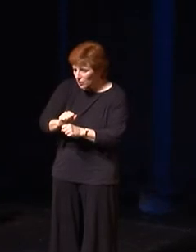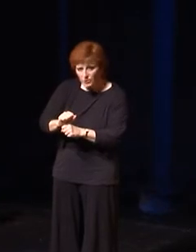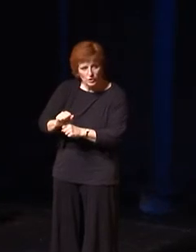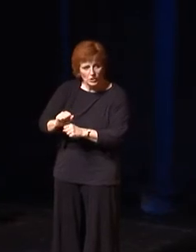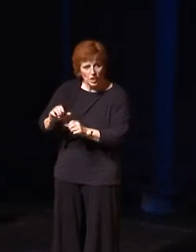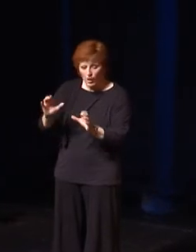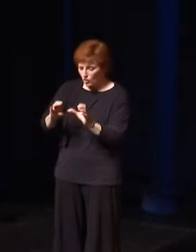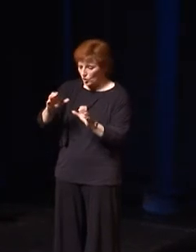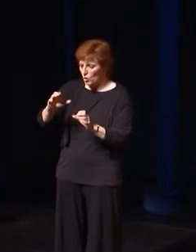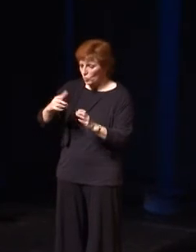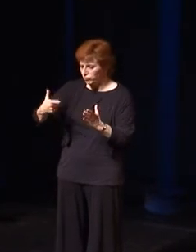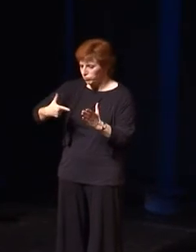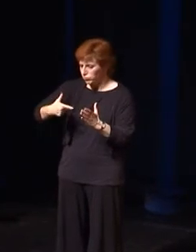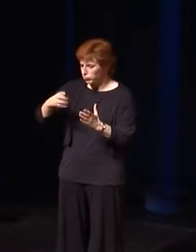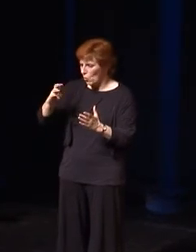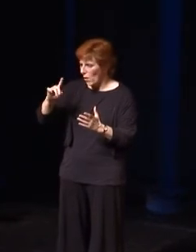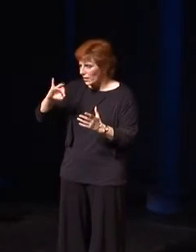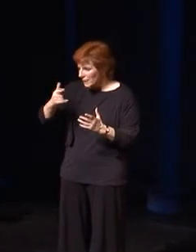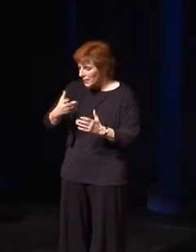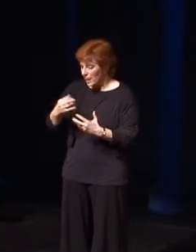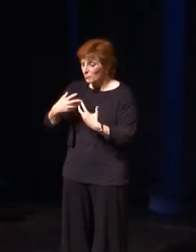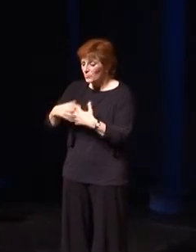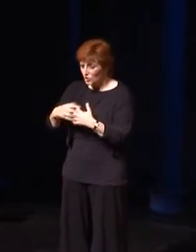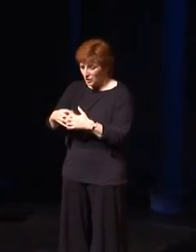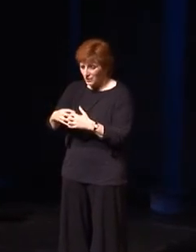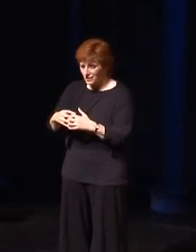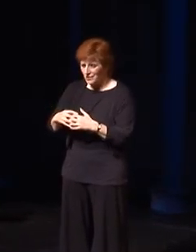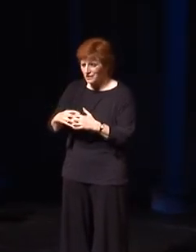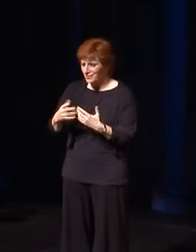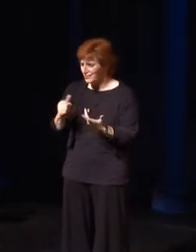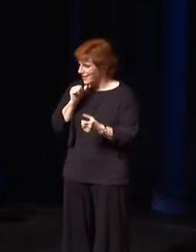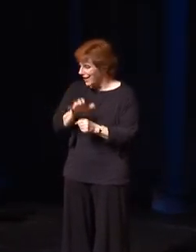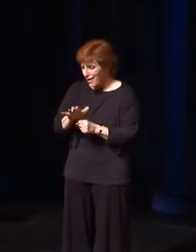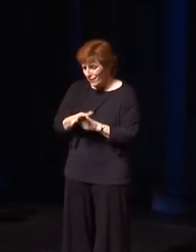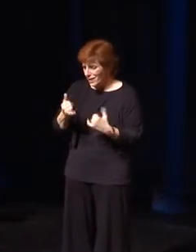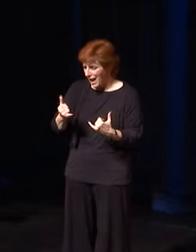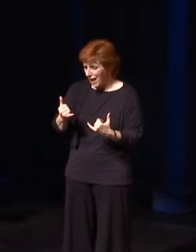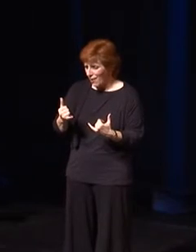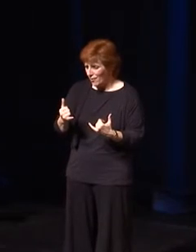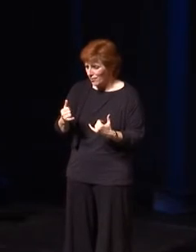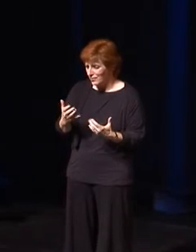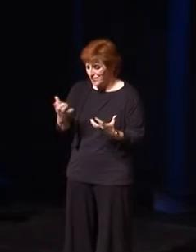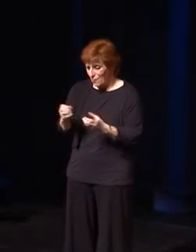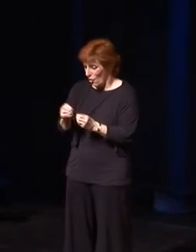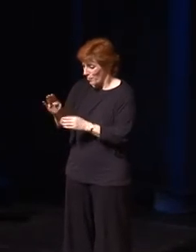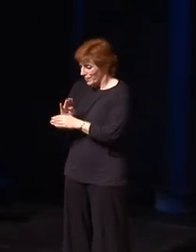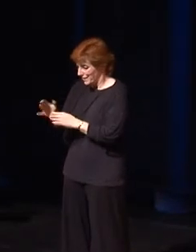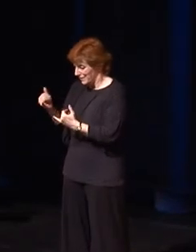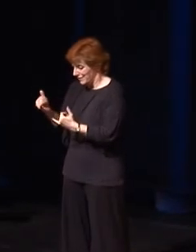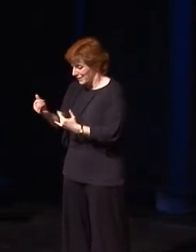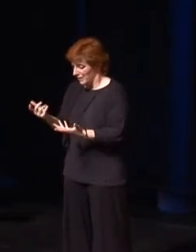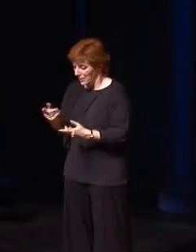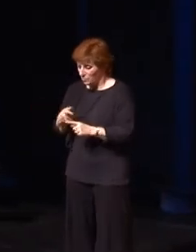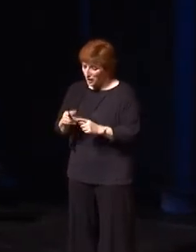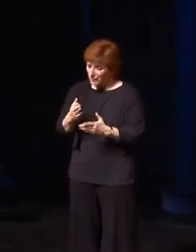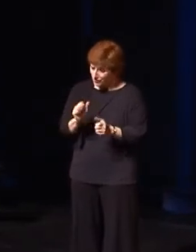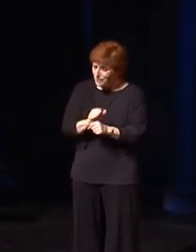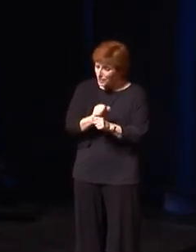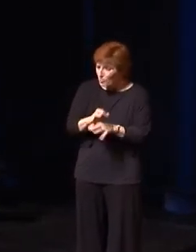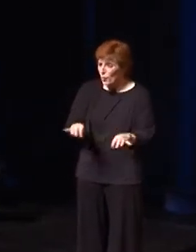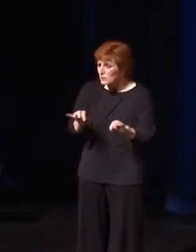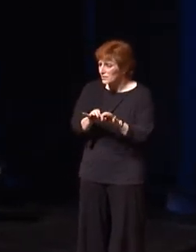certified welding and machinists, because I read a lot of business stuff. And those are good jobs. I'm not going to send those jobs over to